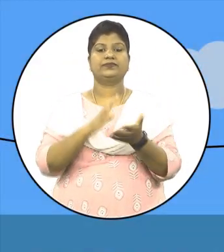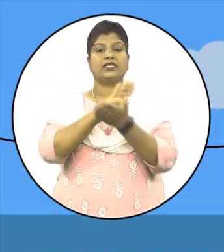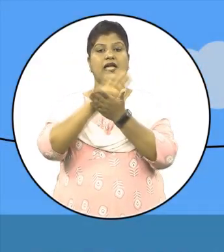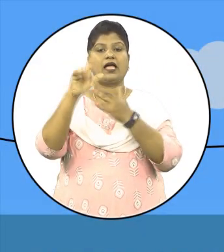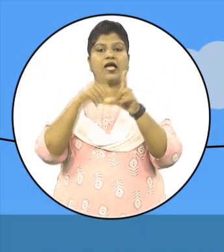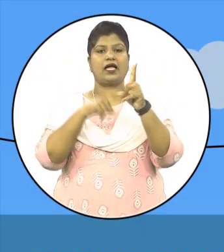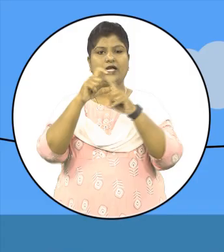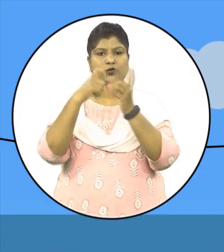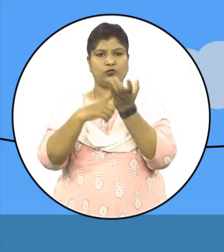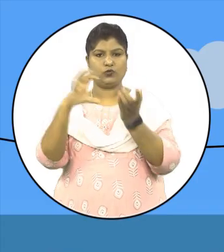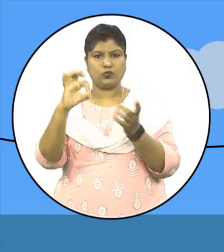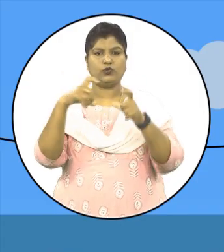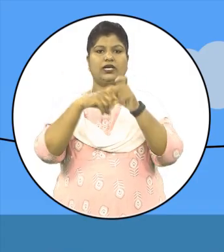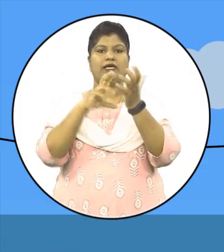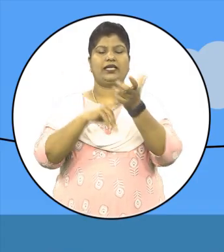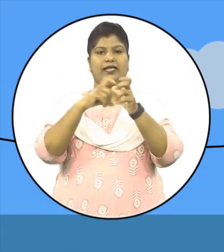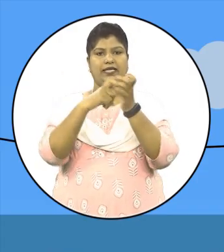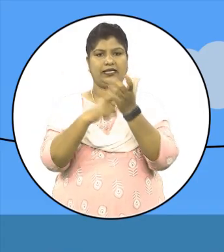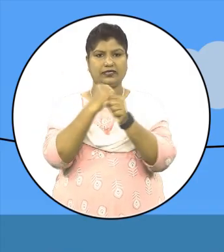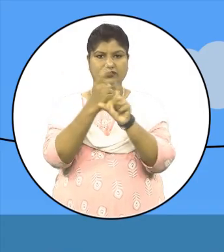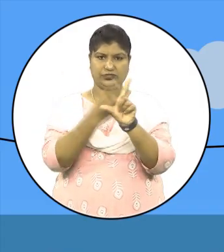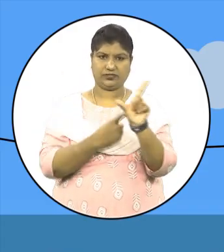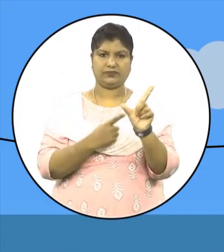and hydro energy.